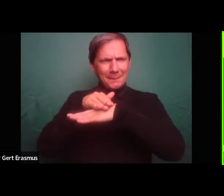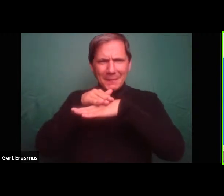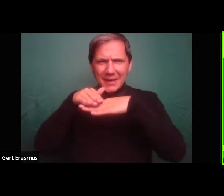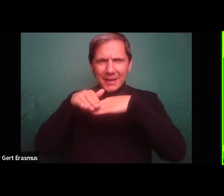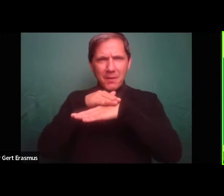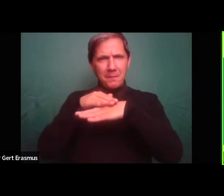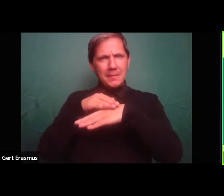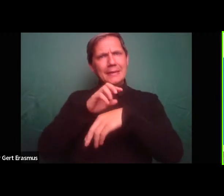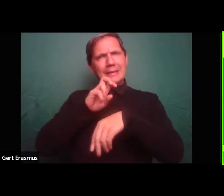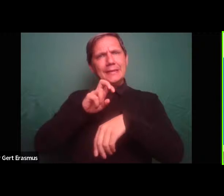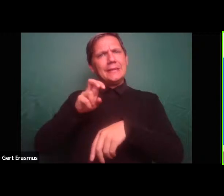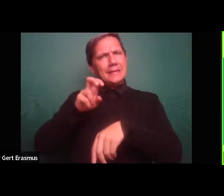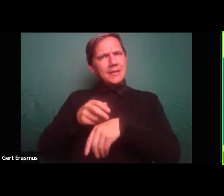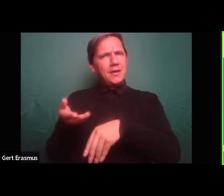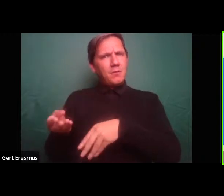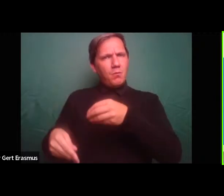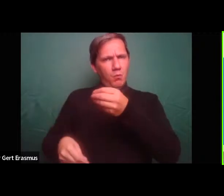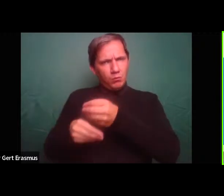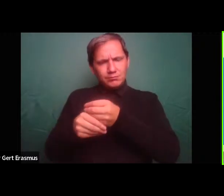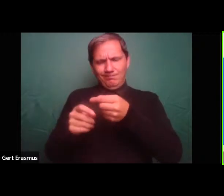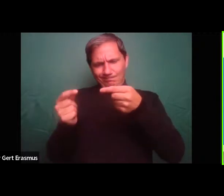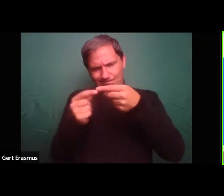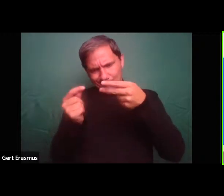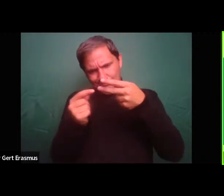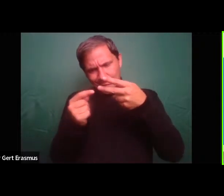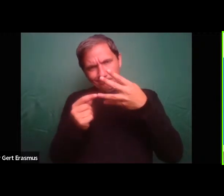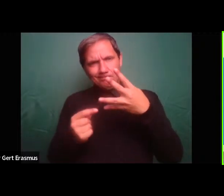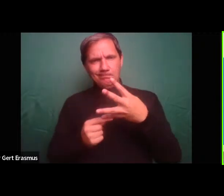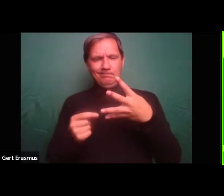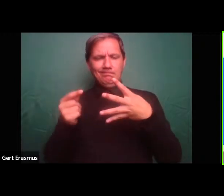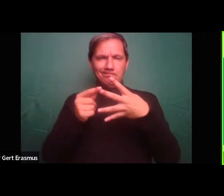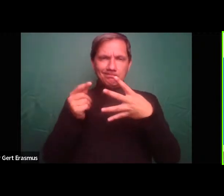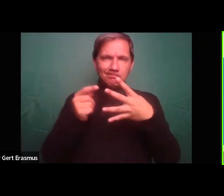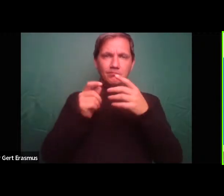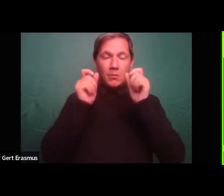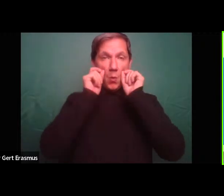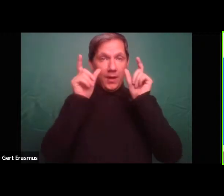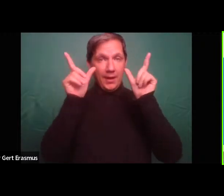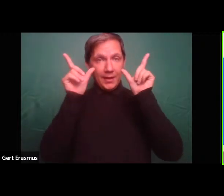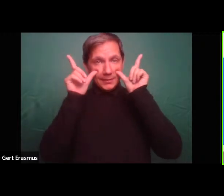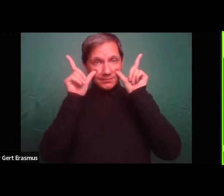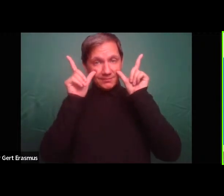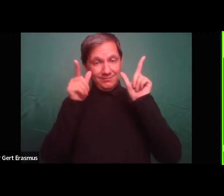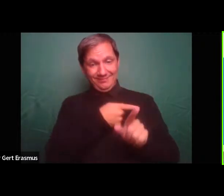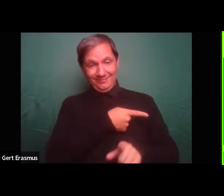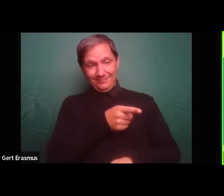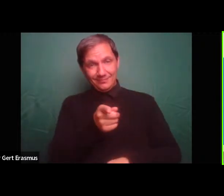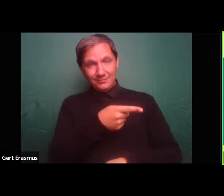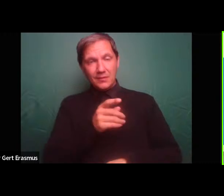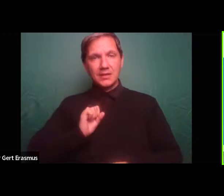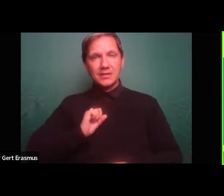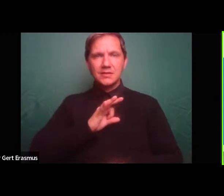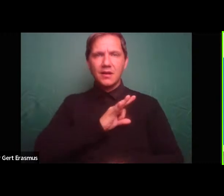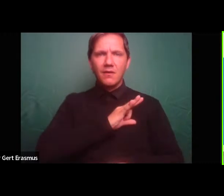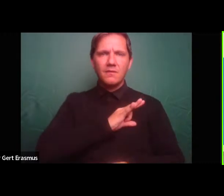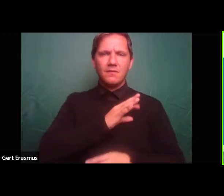There also needs to be awareness among staff as to the needs of deaf students.